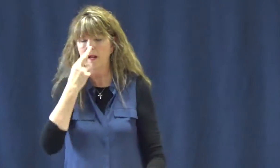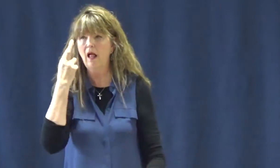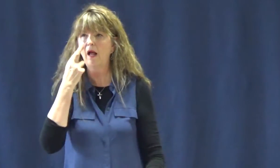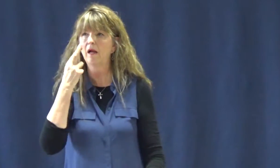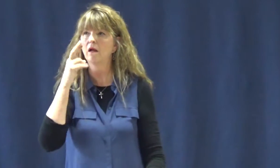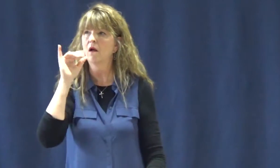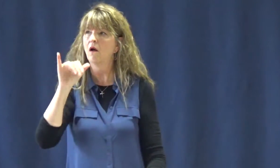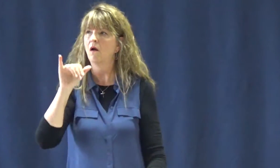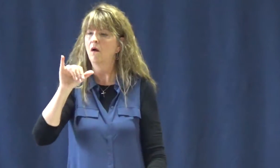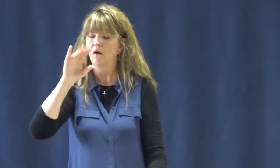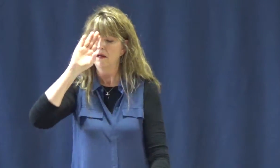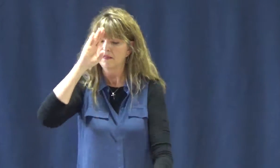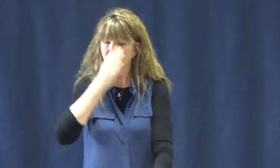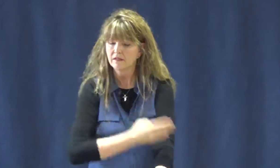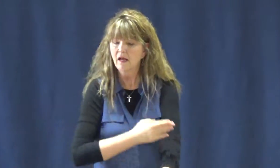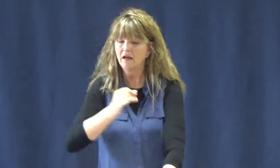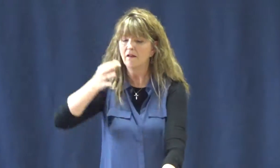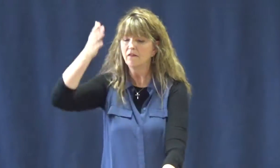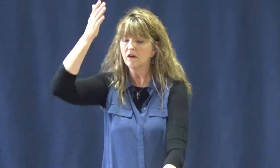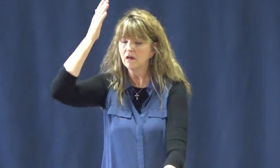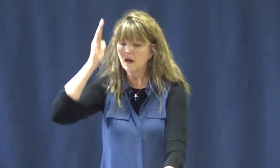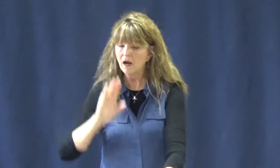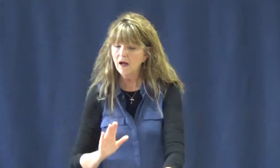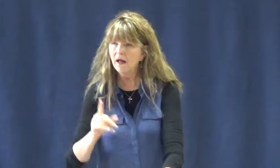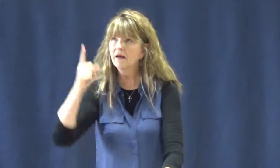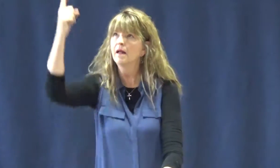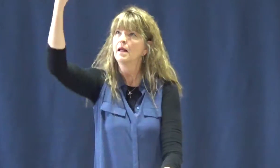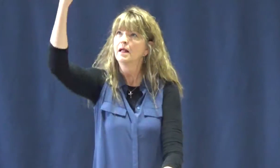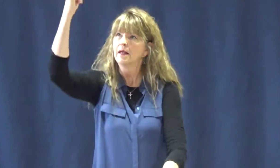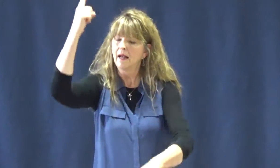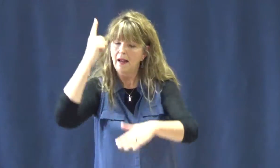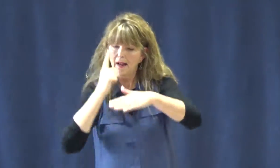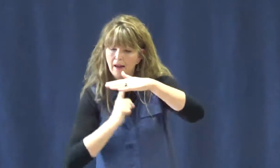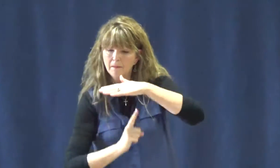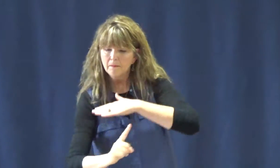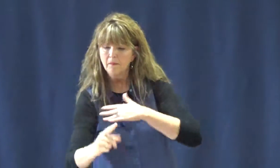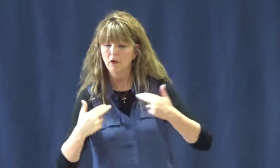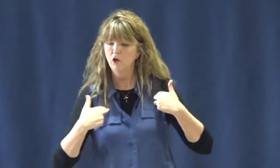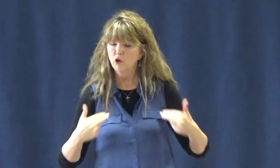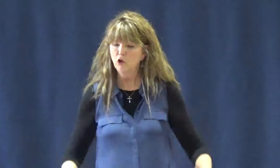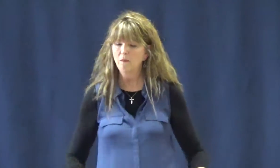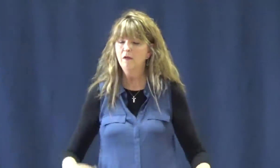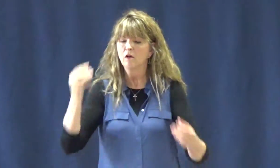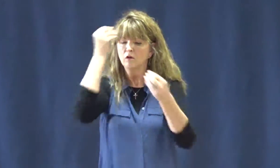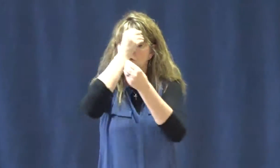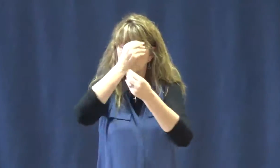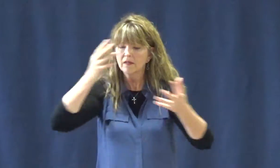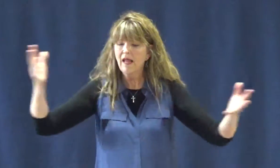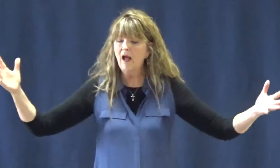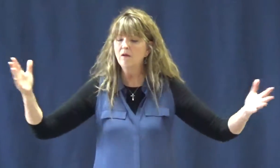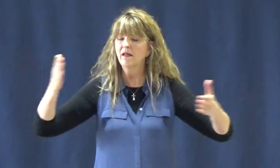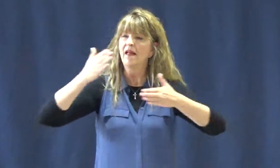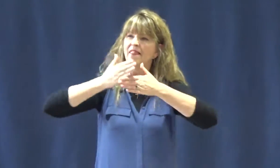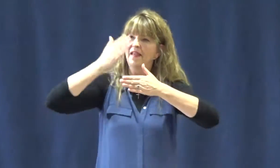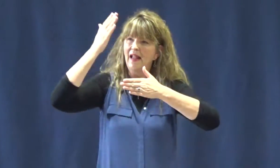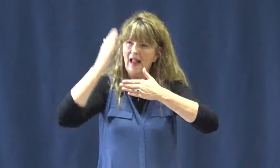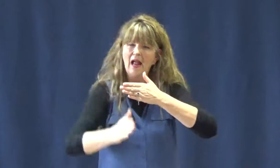understood. The apostles realized that the Son of God, he came, human form, to